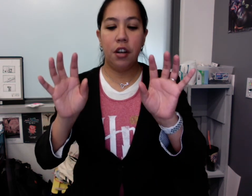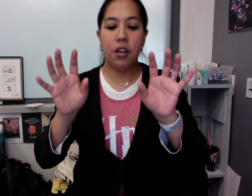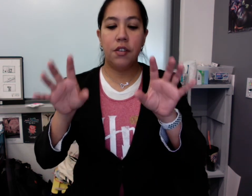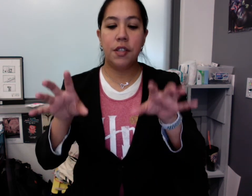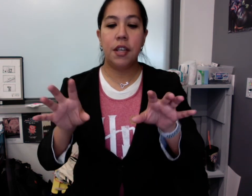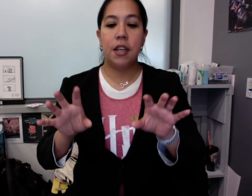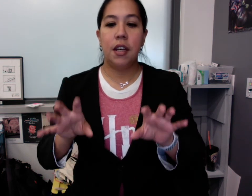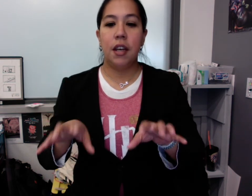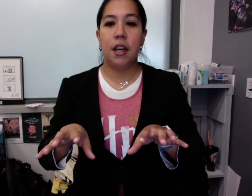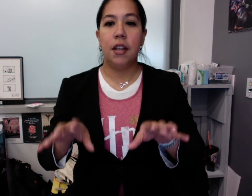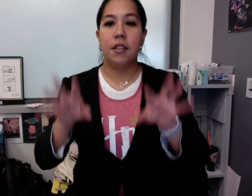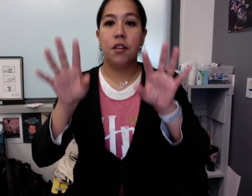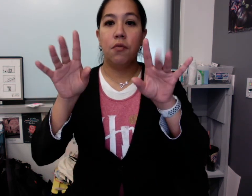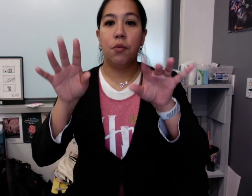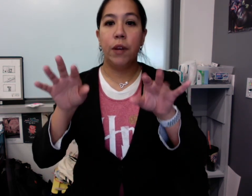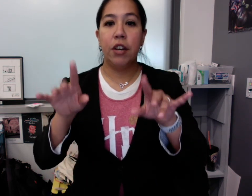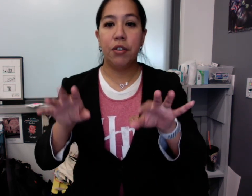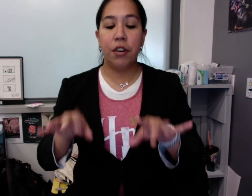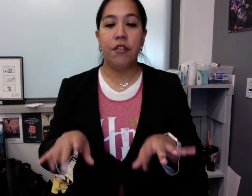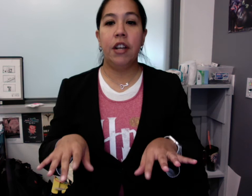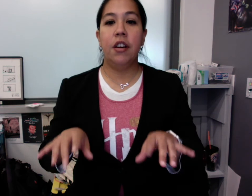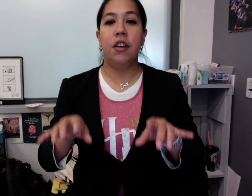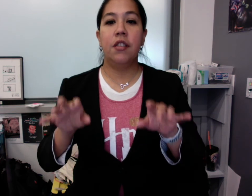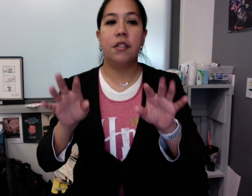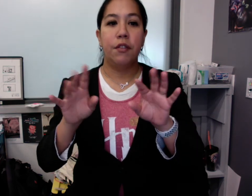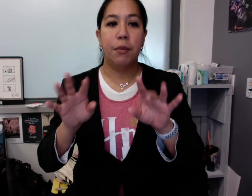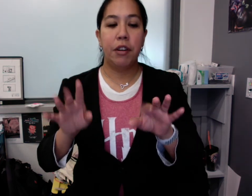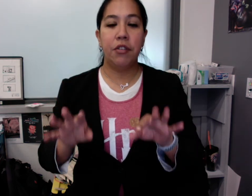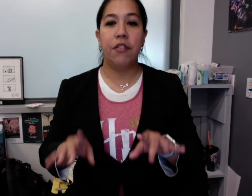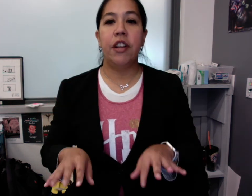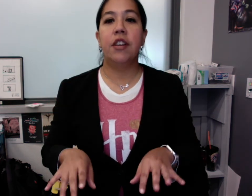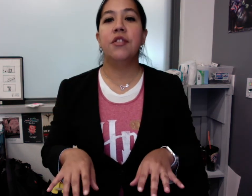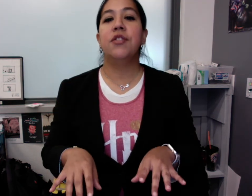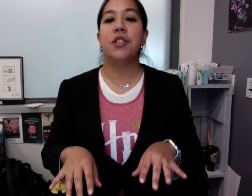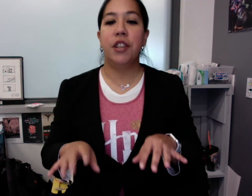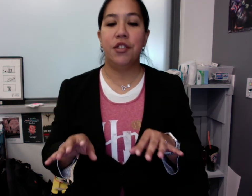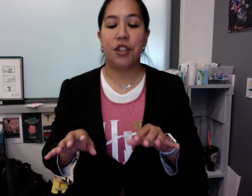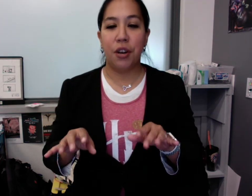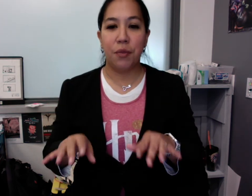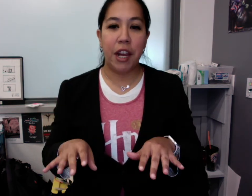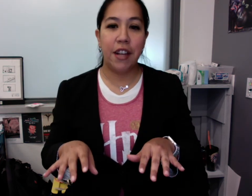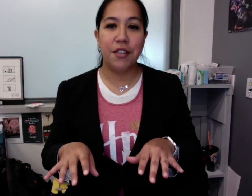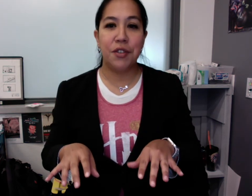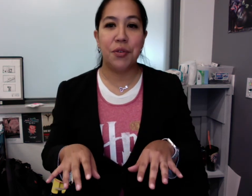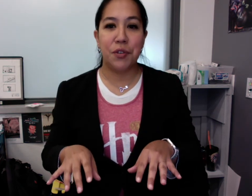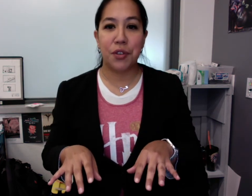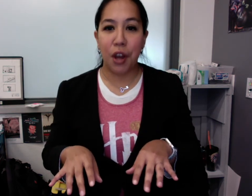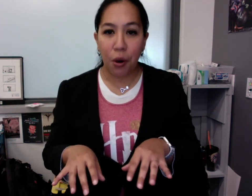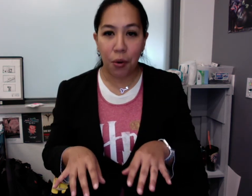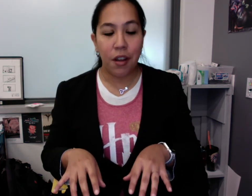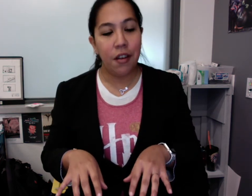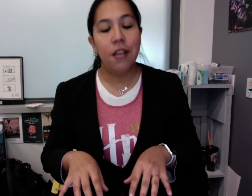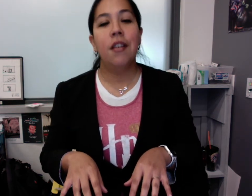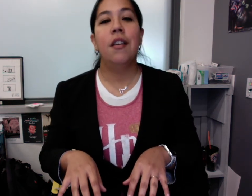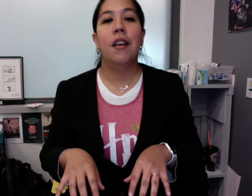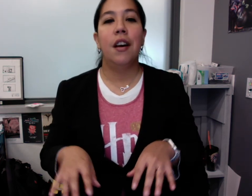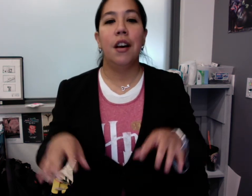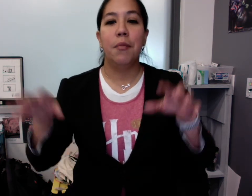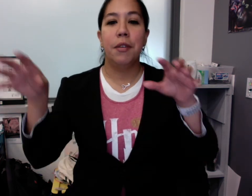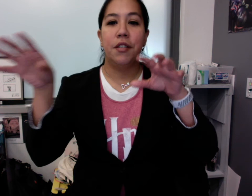fingers, don't wiggle your fingers. If you wiggle your fingers, you just changed our rain to snow. Don't